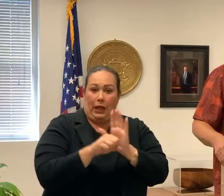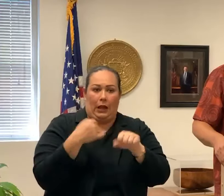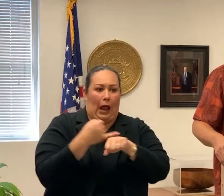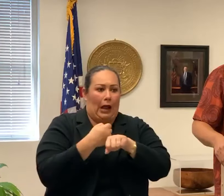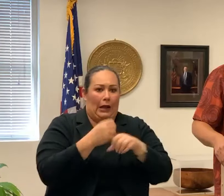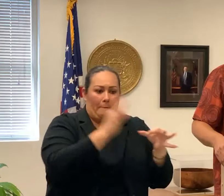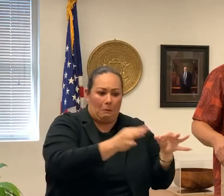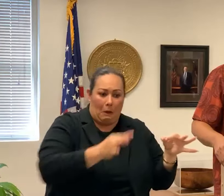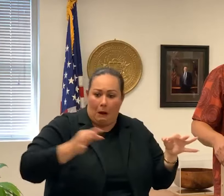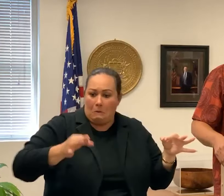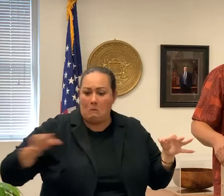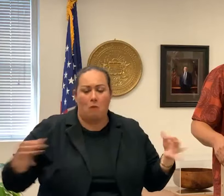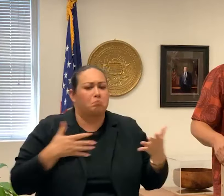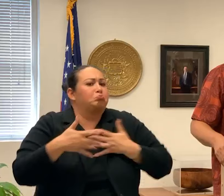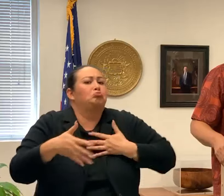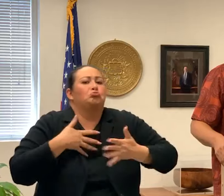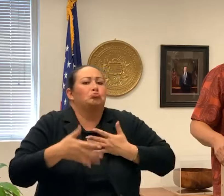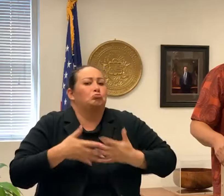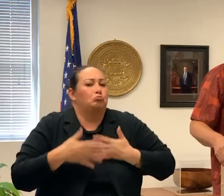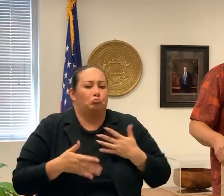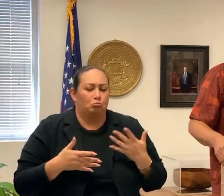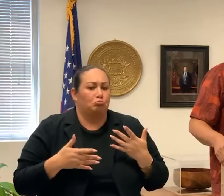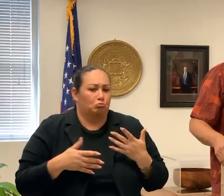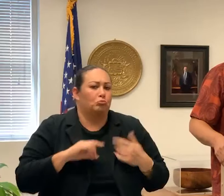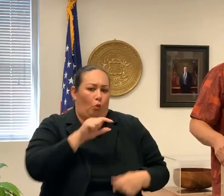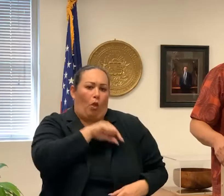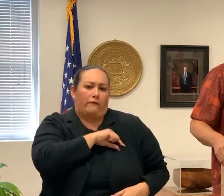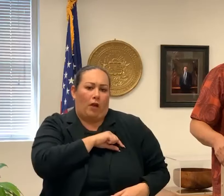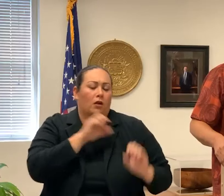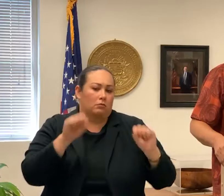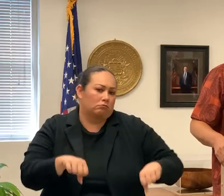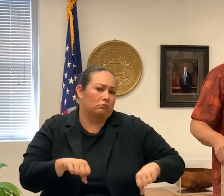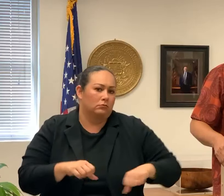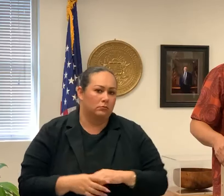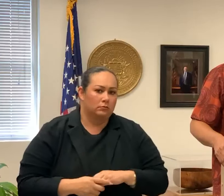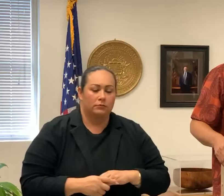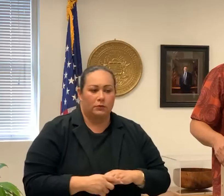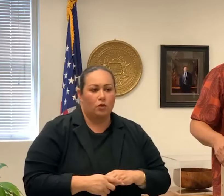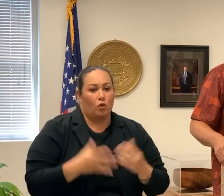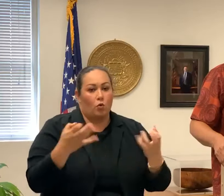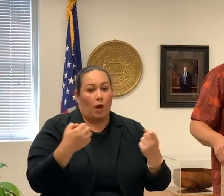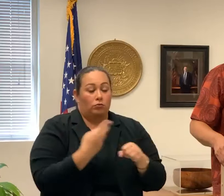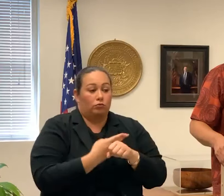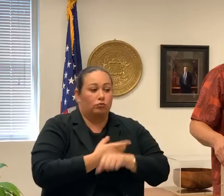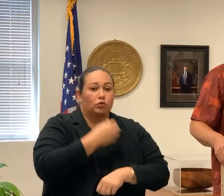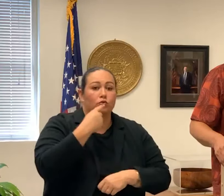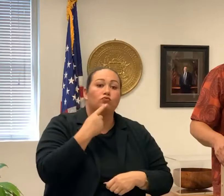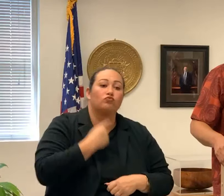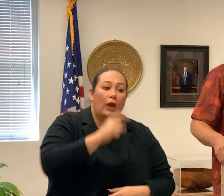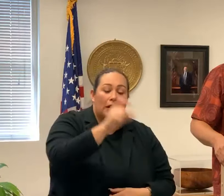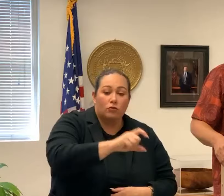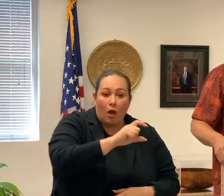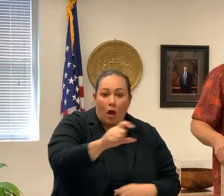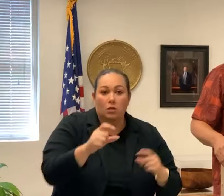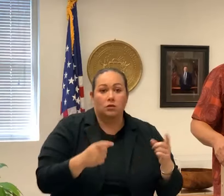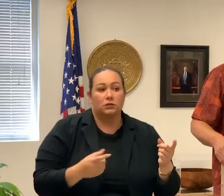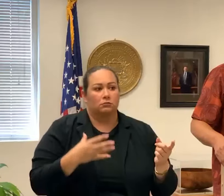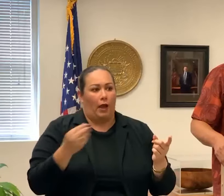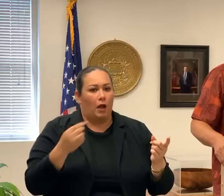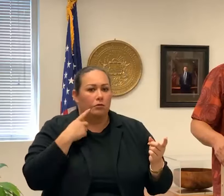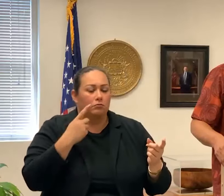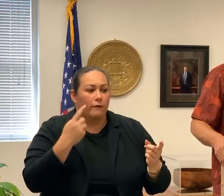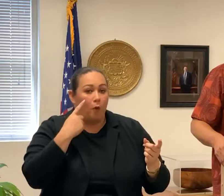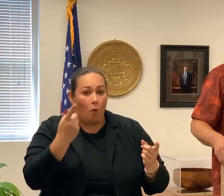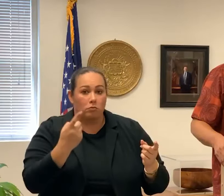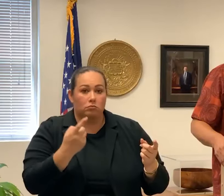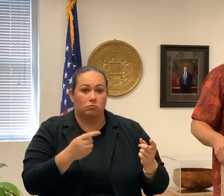and qualify for this host family program. We want to use the services of the Red Cross to get that word out to the folks that are